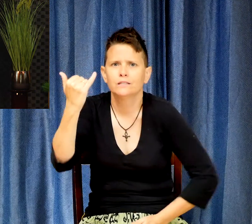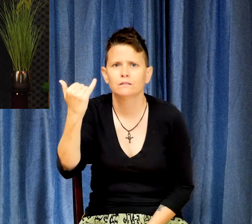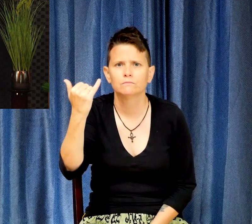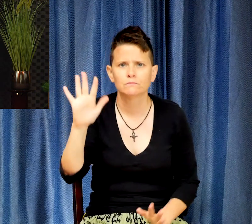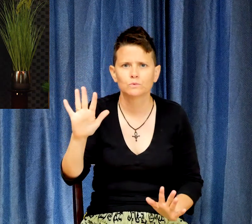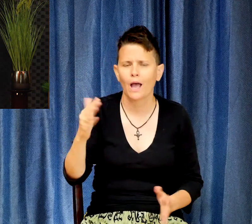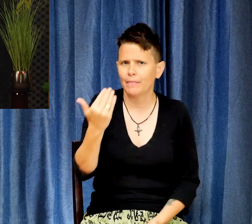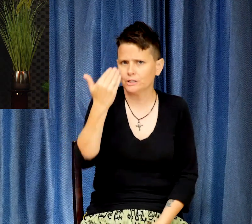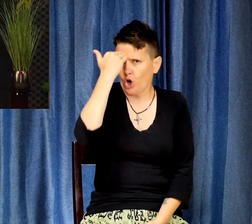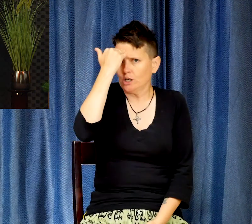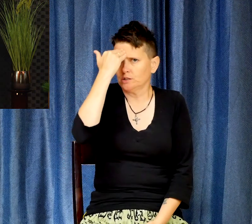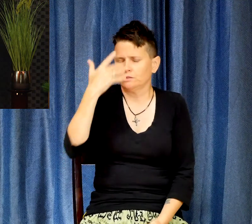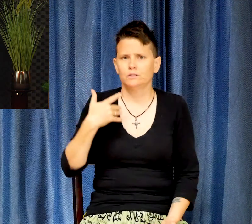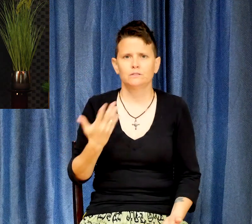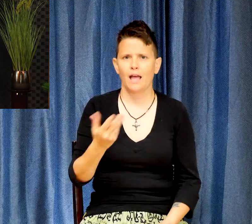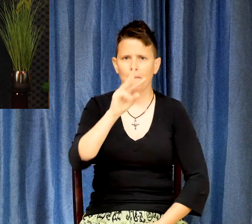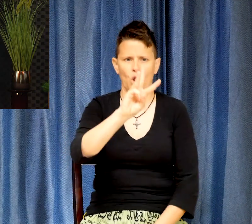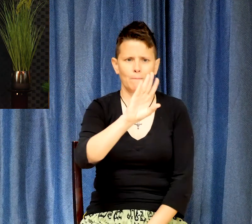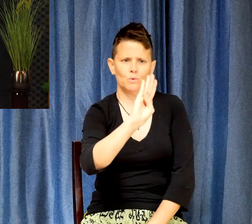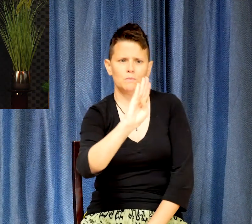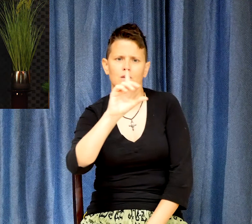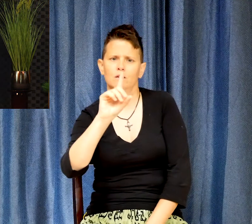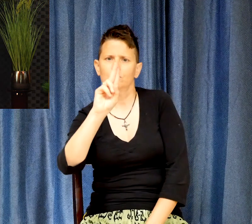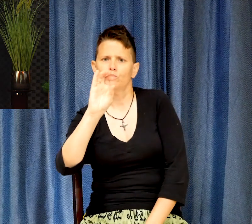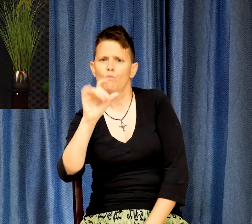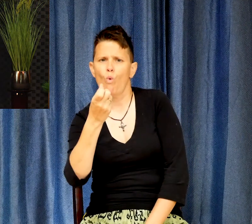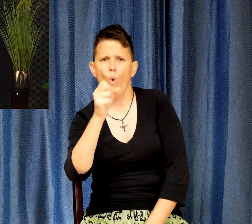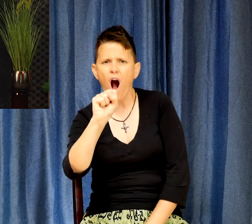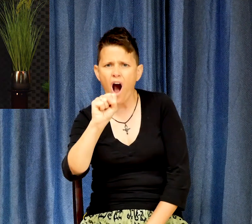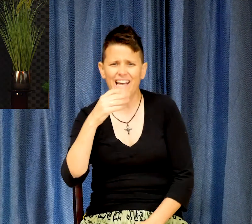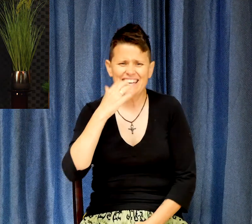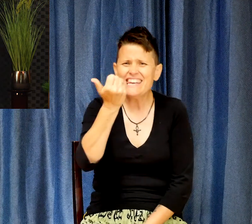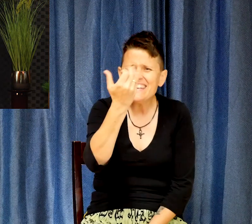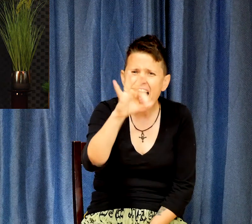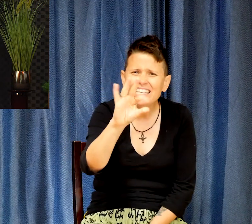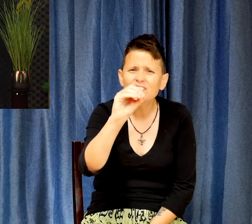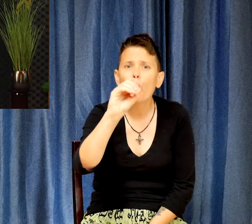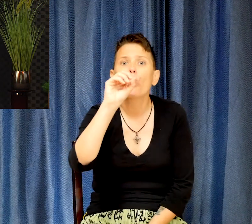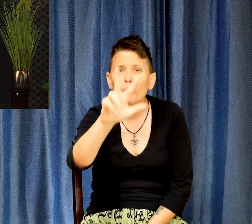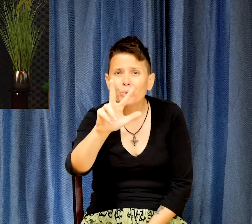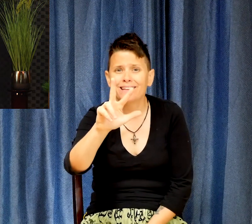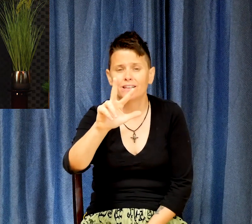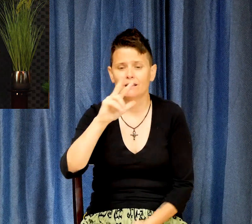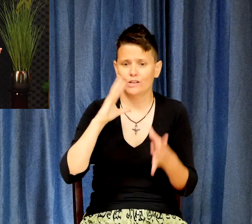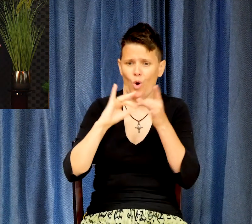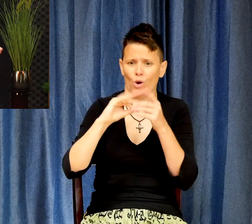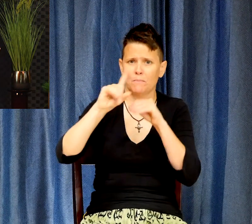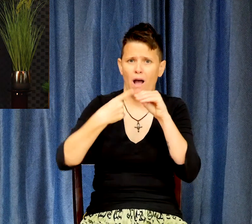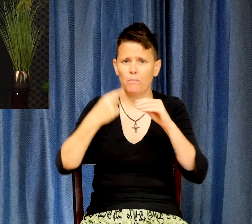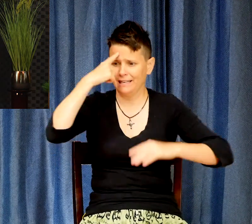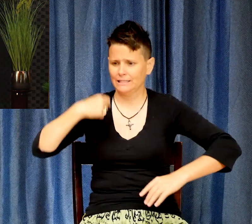It's a term that W.B. Du Bois brought to light in 1903 when he talked about his struggle to be